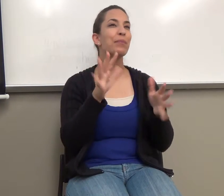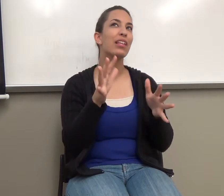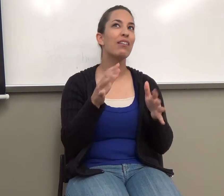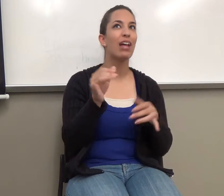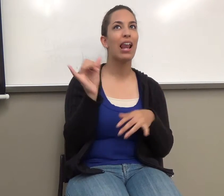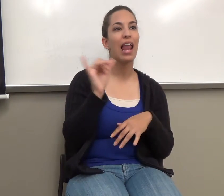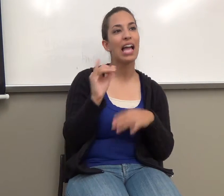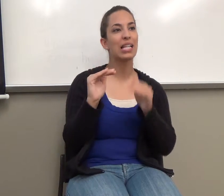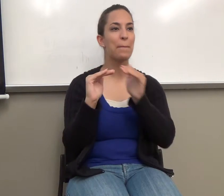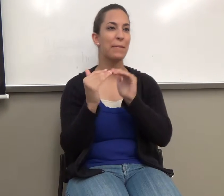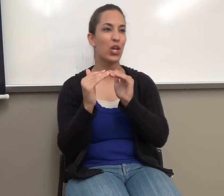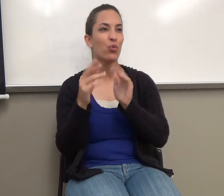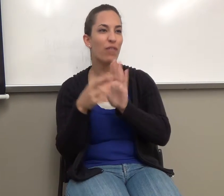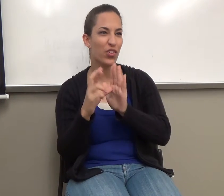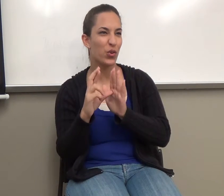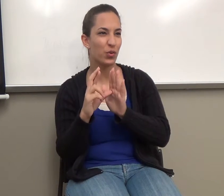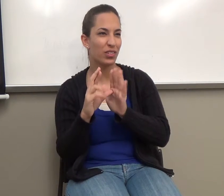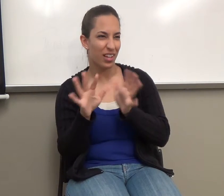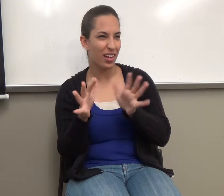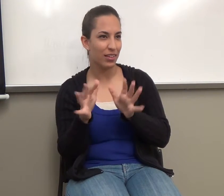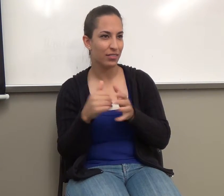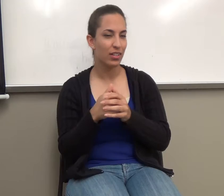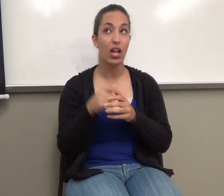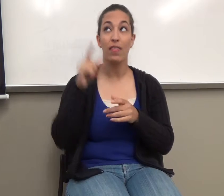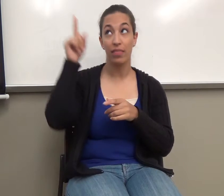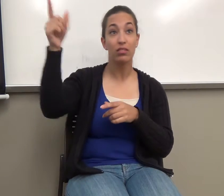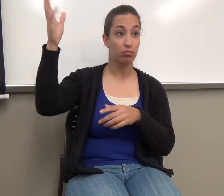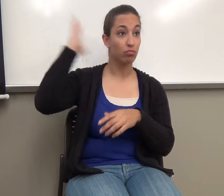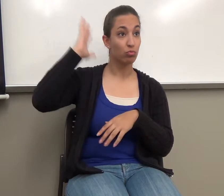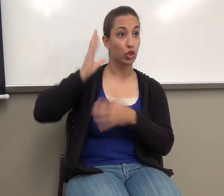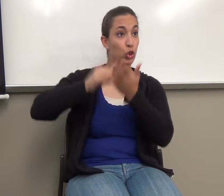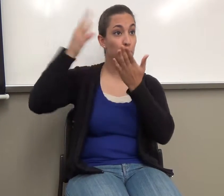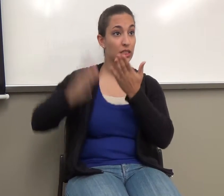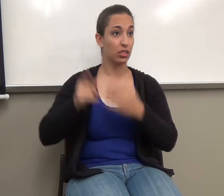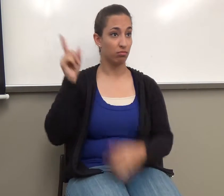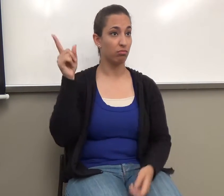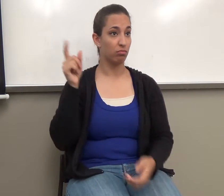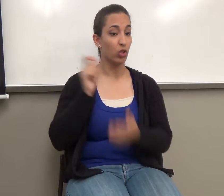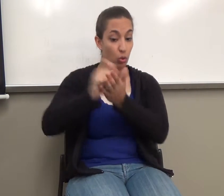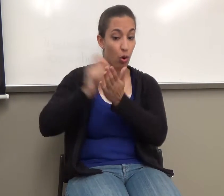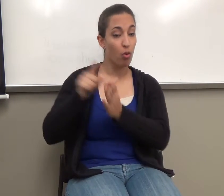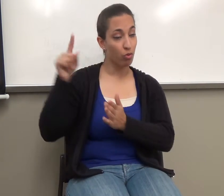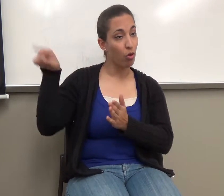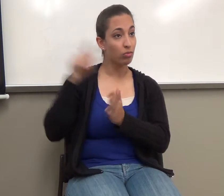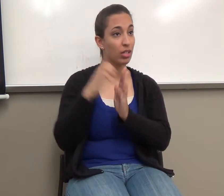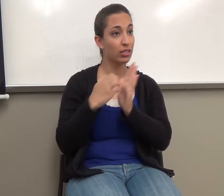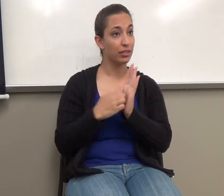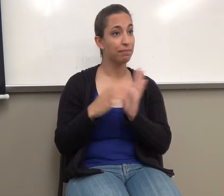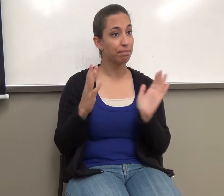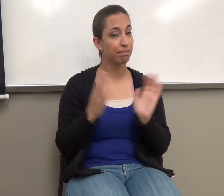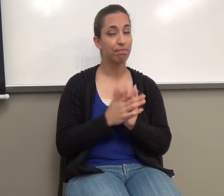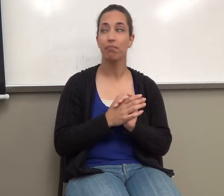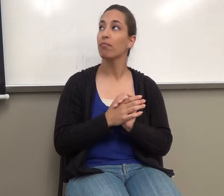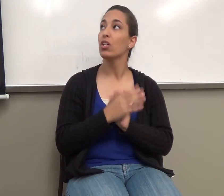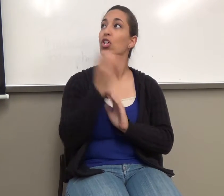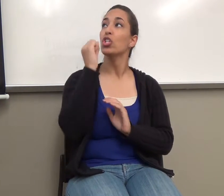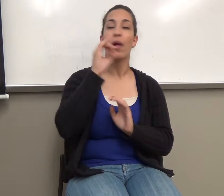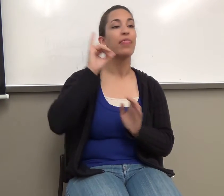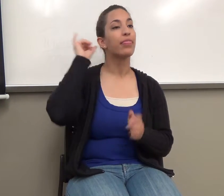student, these person's students. Okay, so that's your homework. There are some questions in